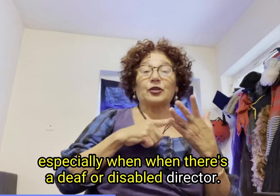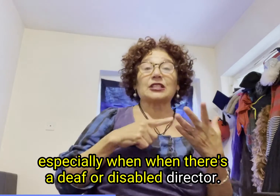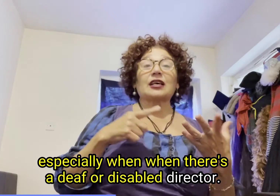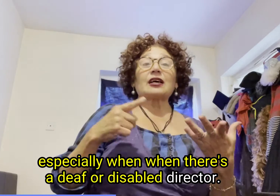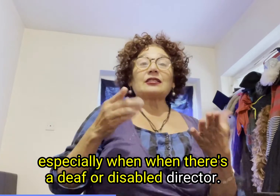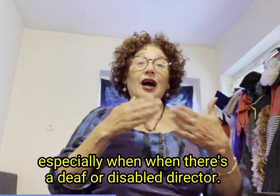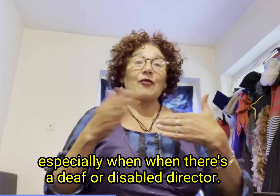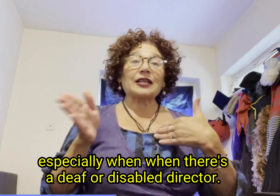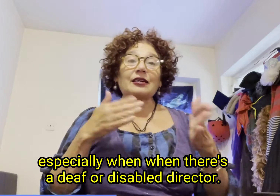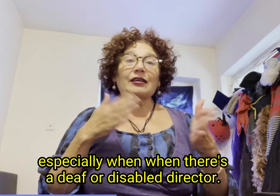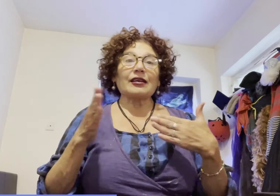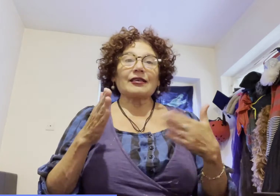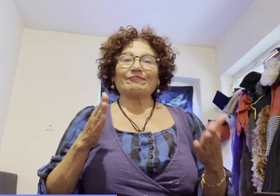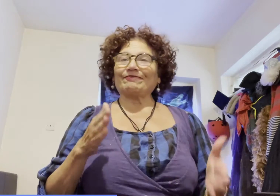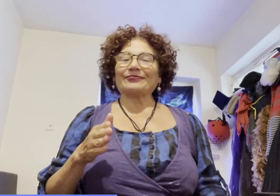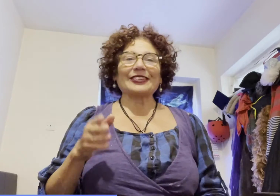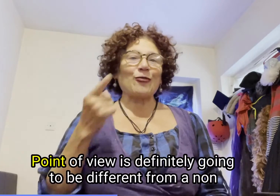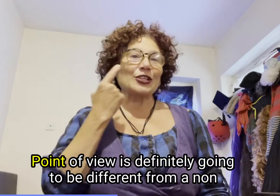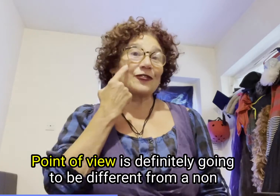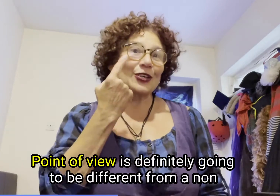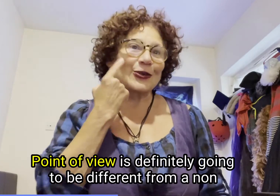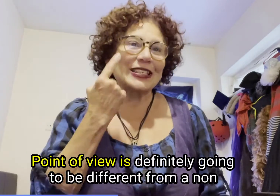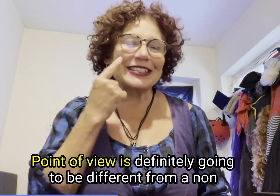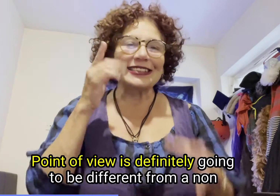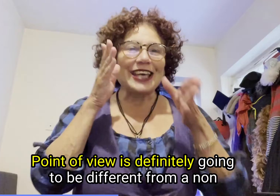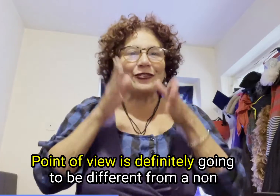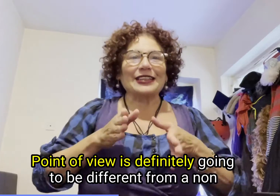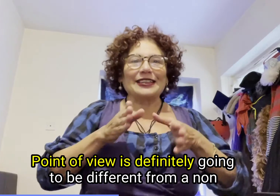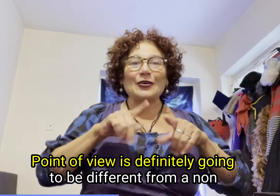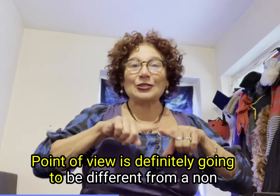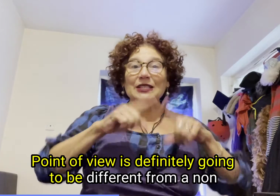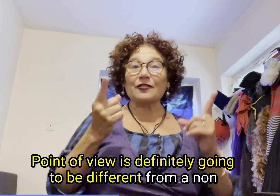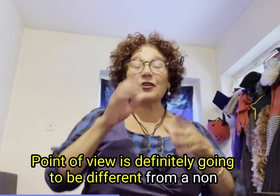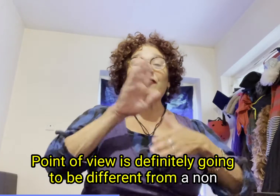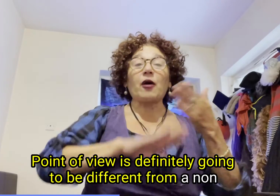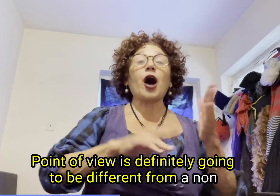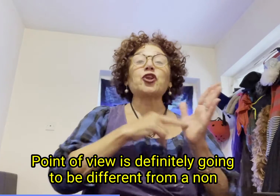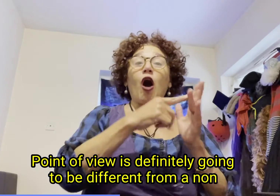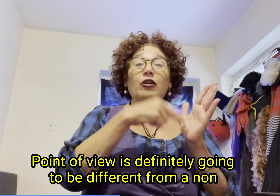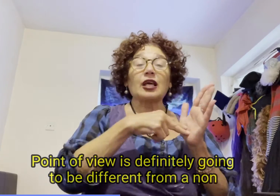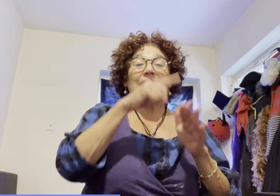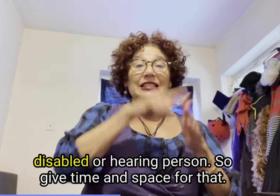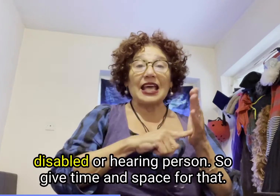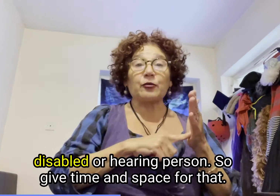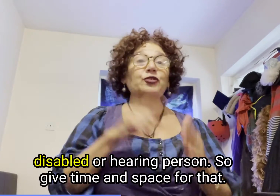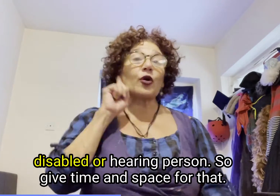disabled director, point of view is definitely going to be different from a non-disabled or